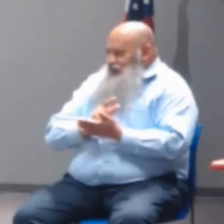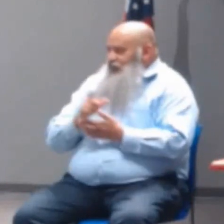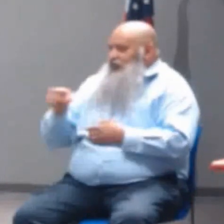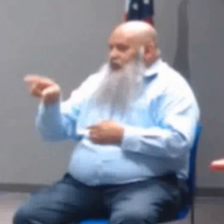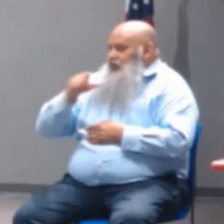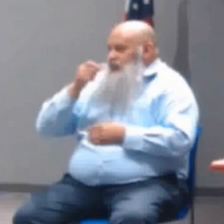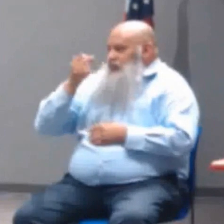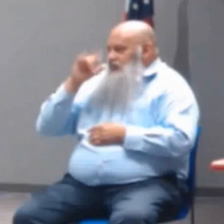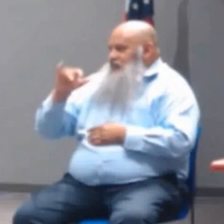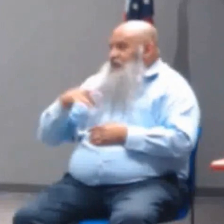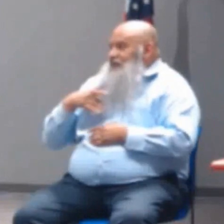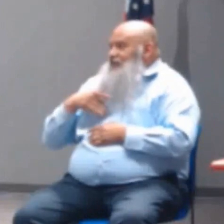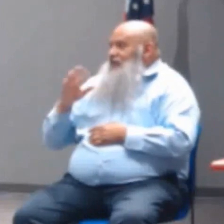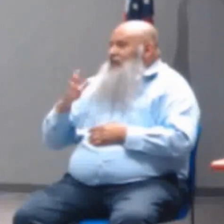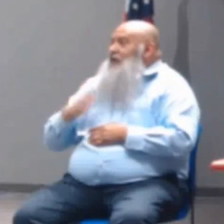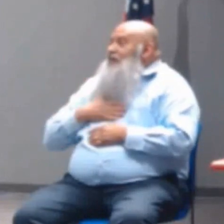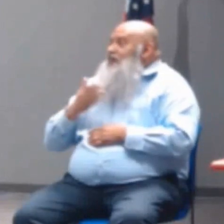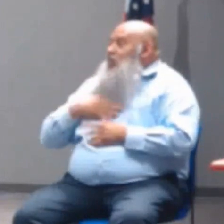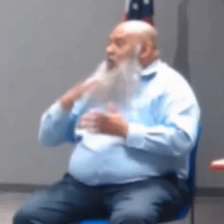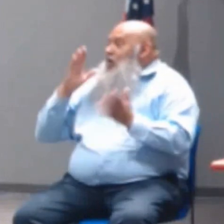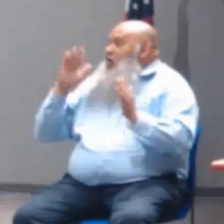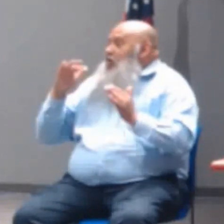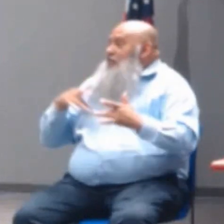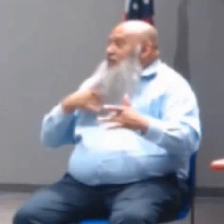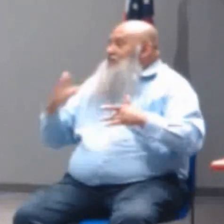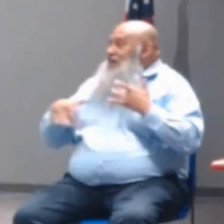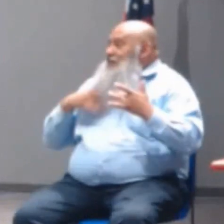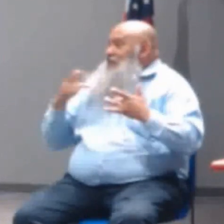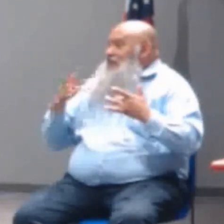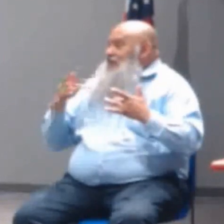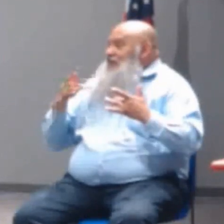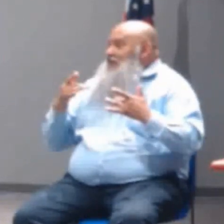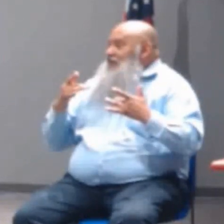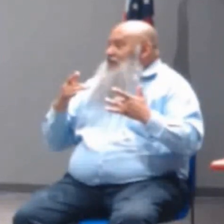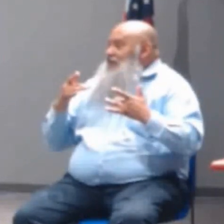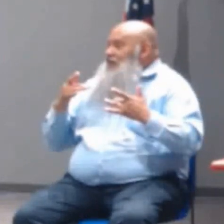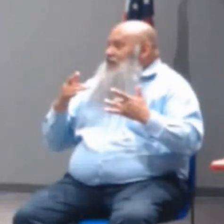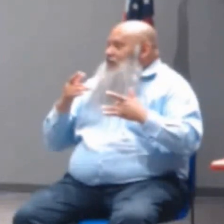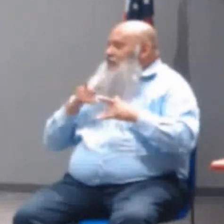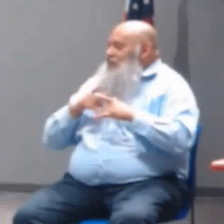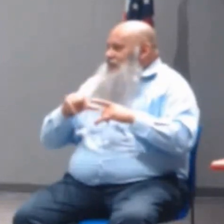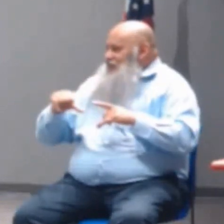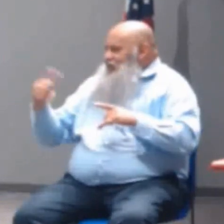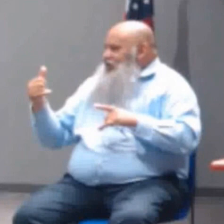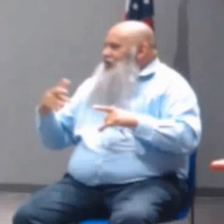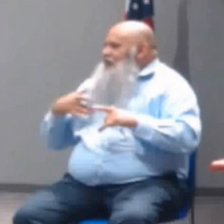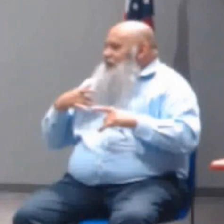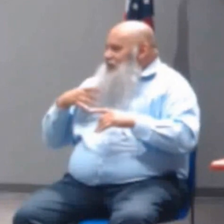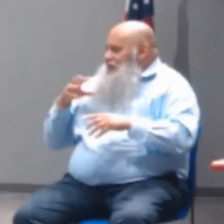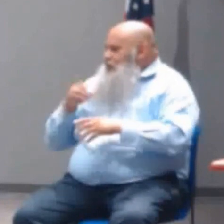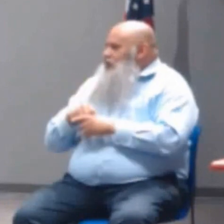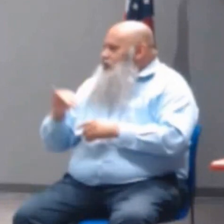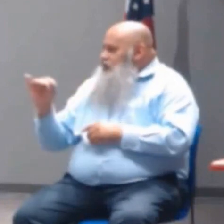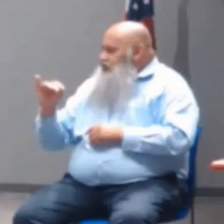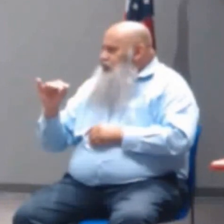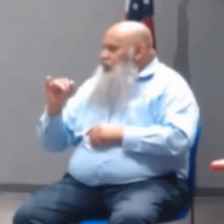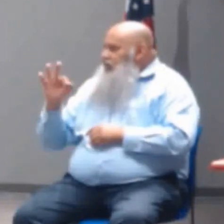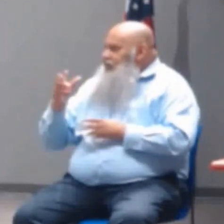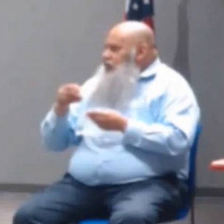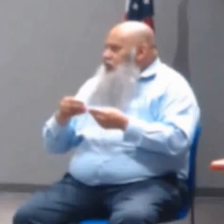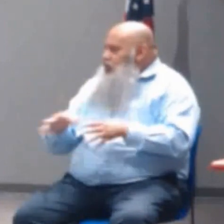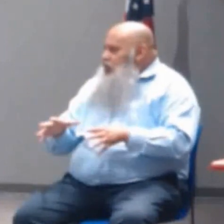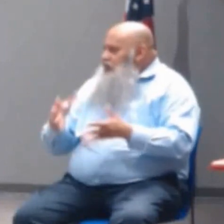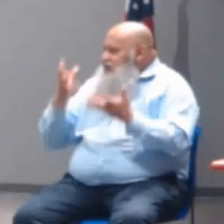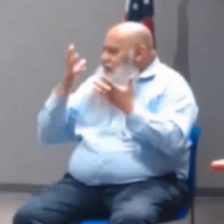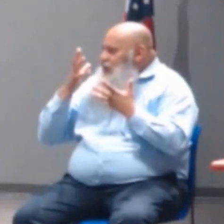that feeling of joy and hope and excitement, but that other feeling of loss